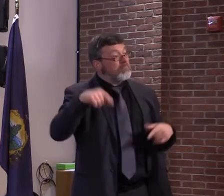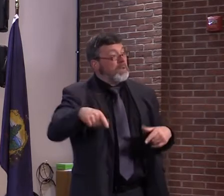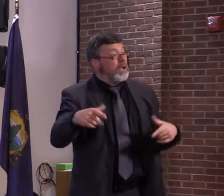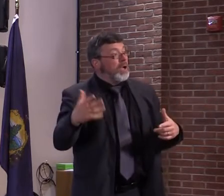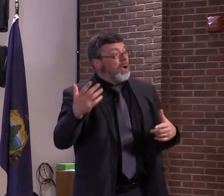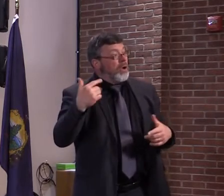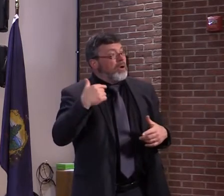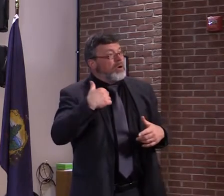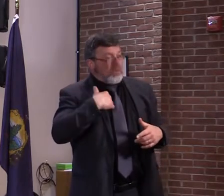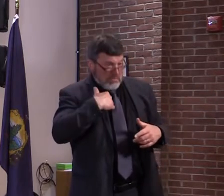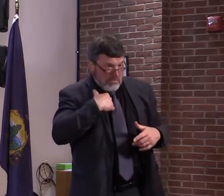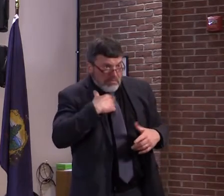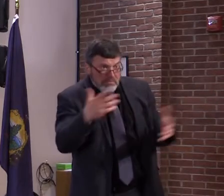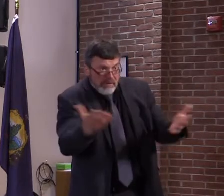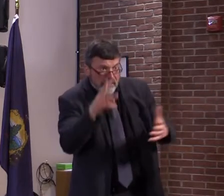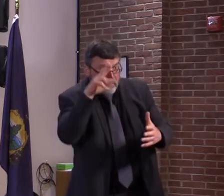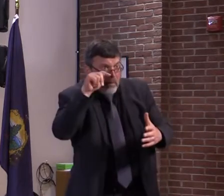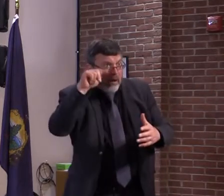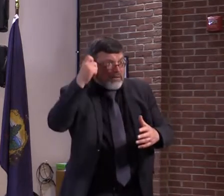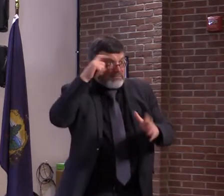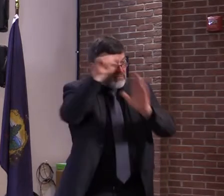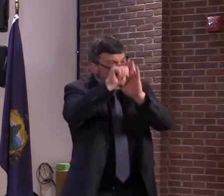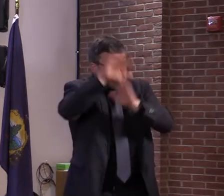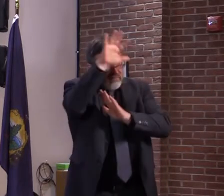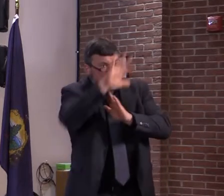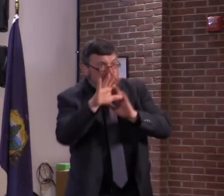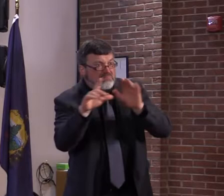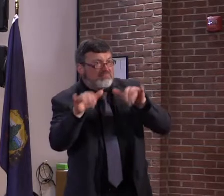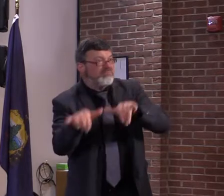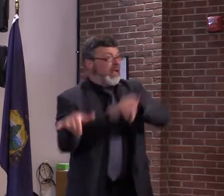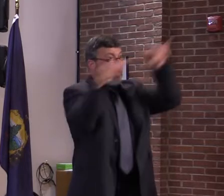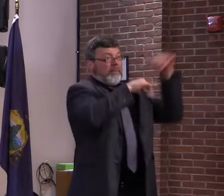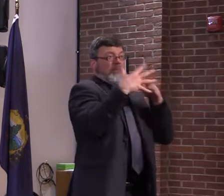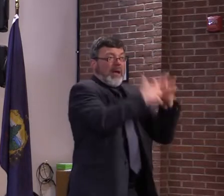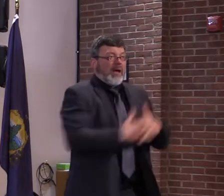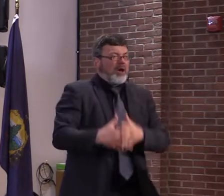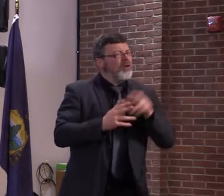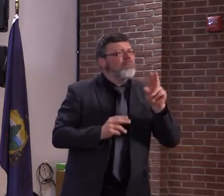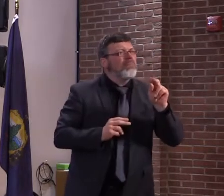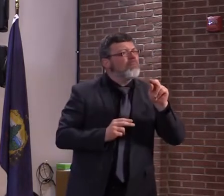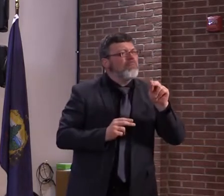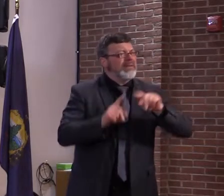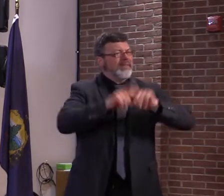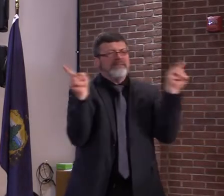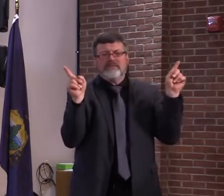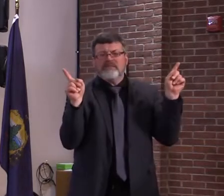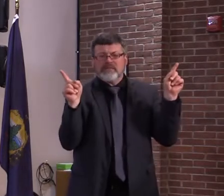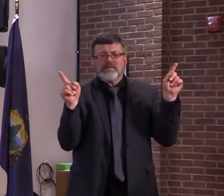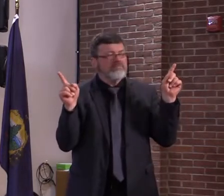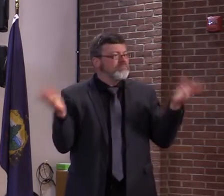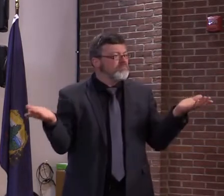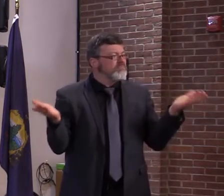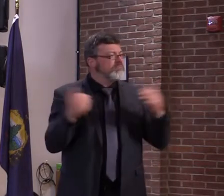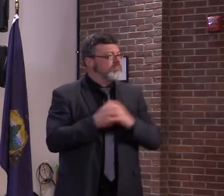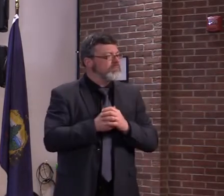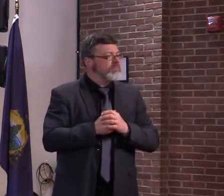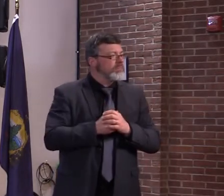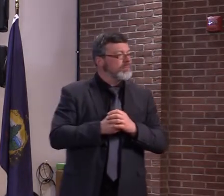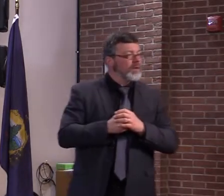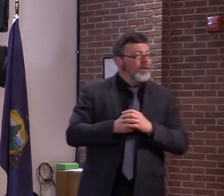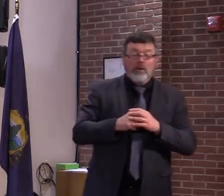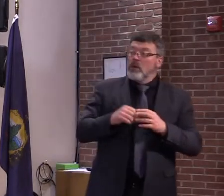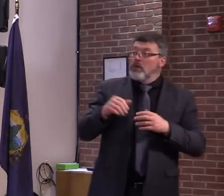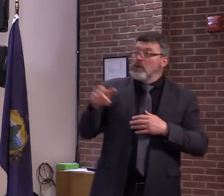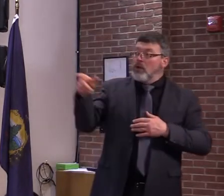though. Question for you, Dr. Levine. It's unusual, right? The vaccination rates